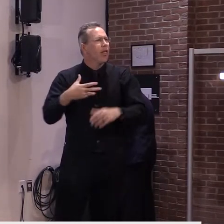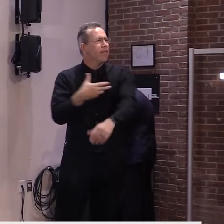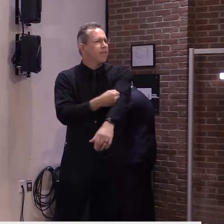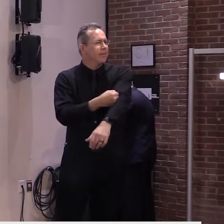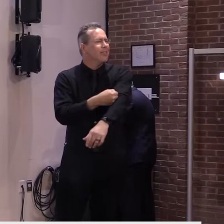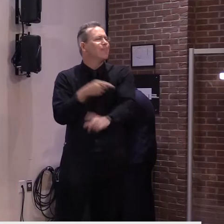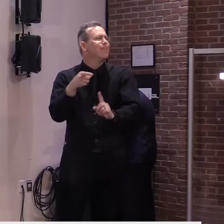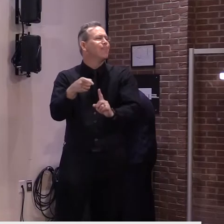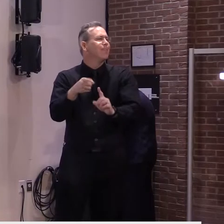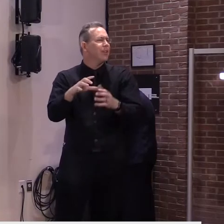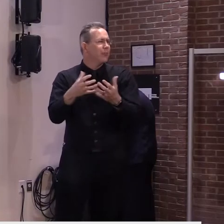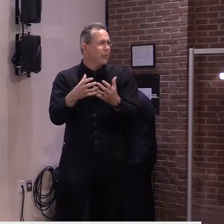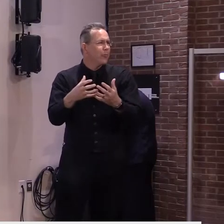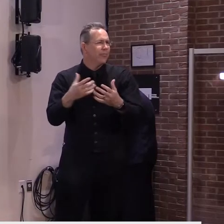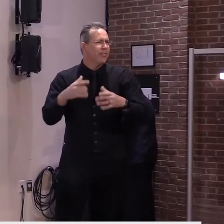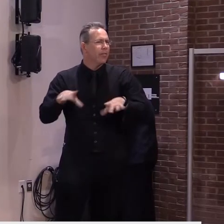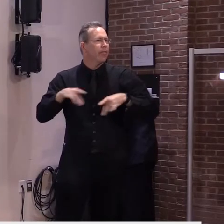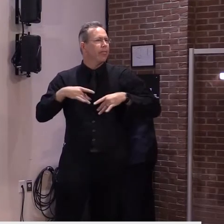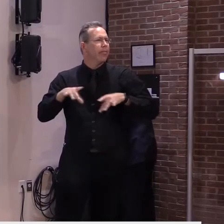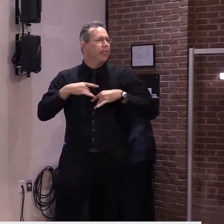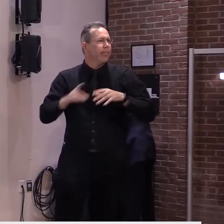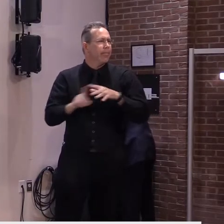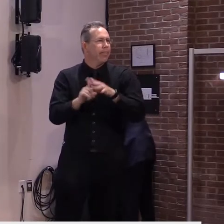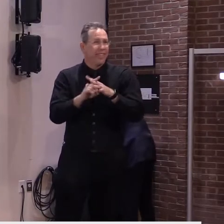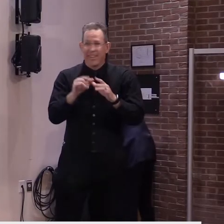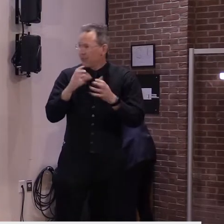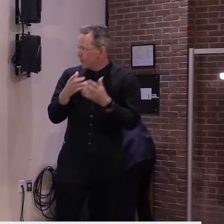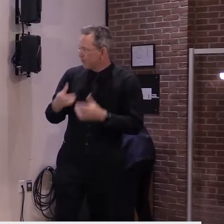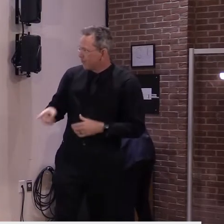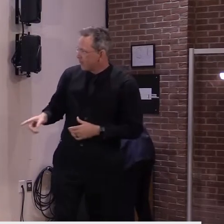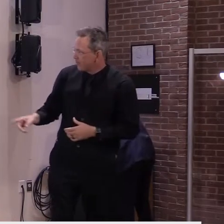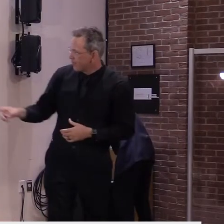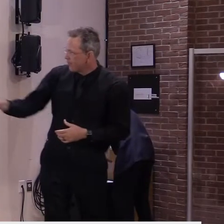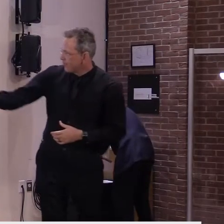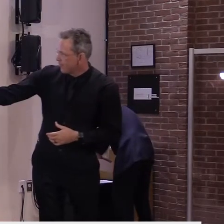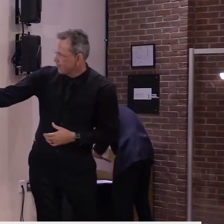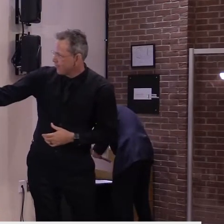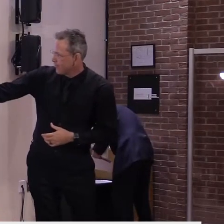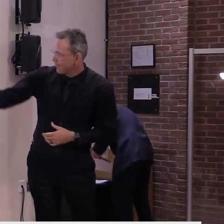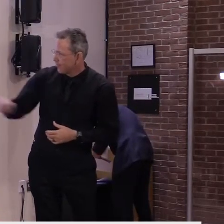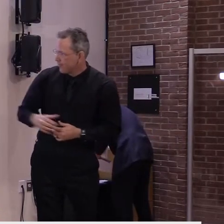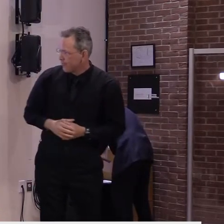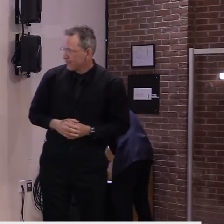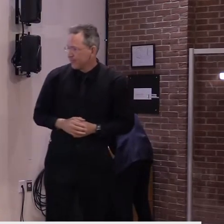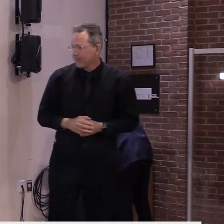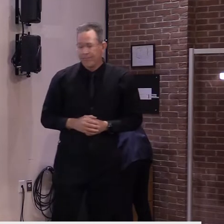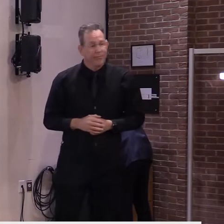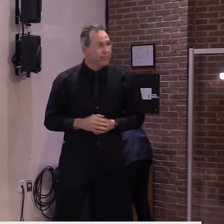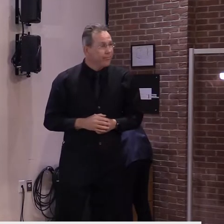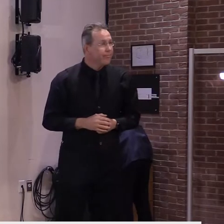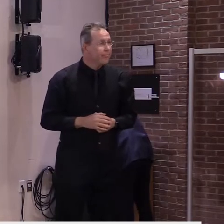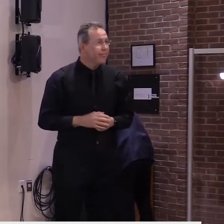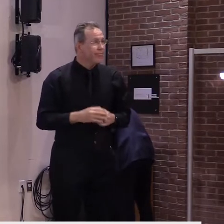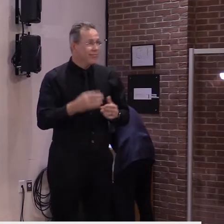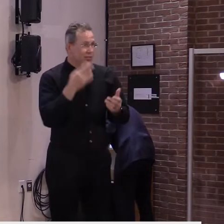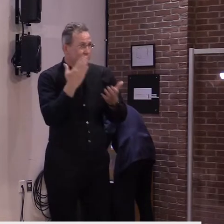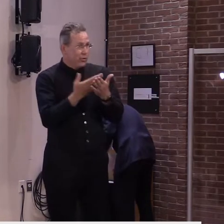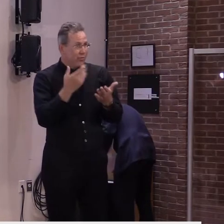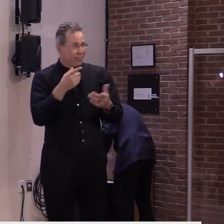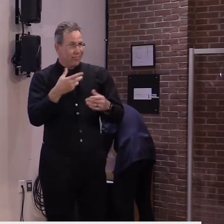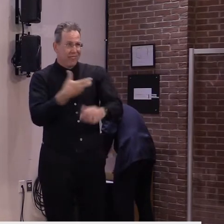Again, a good reason for everyone, including that age group that Secretary Smith just referred to step up and get